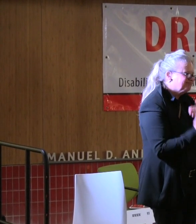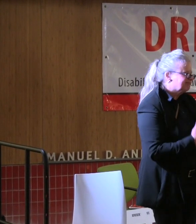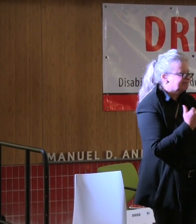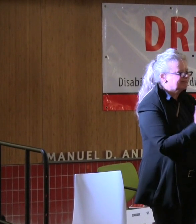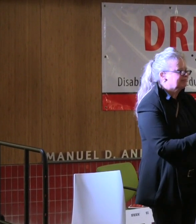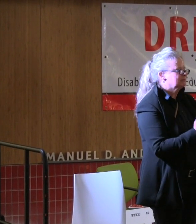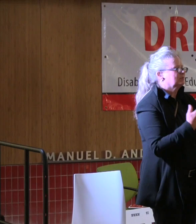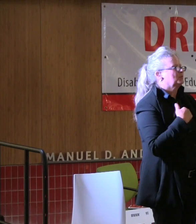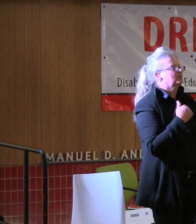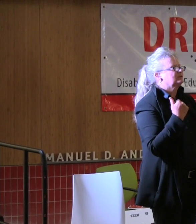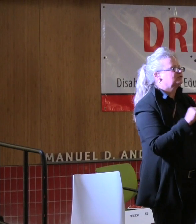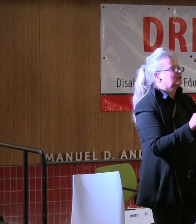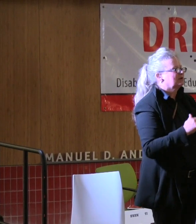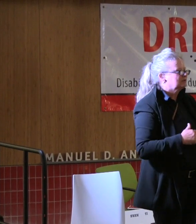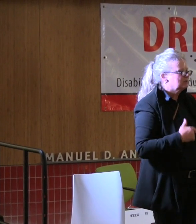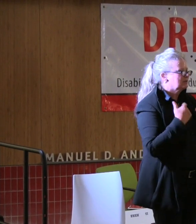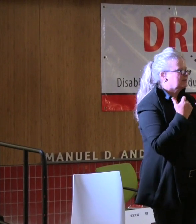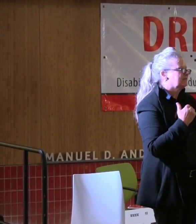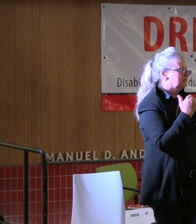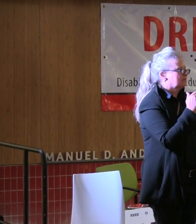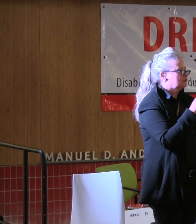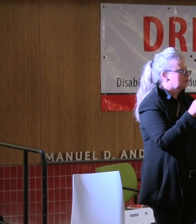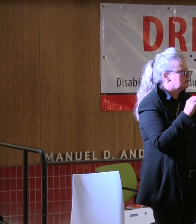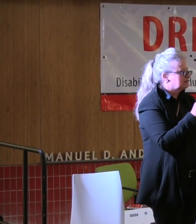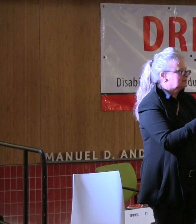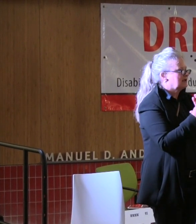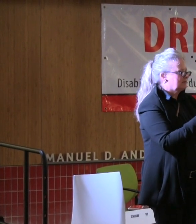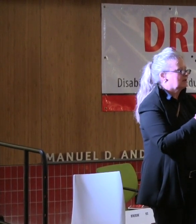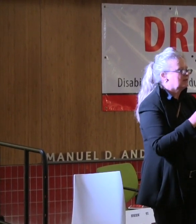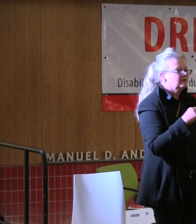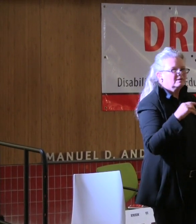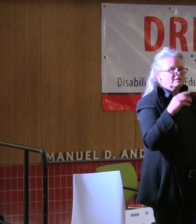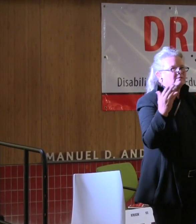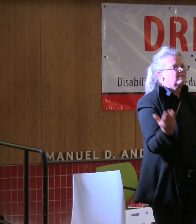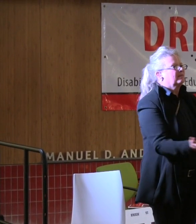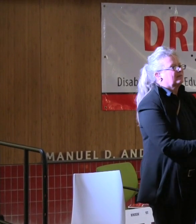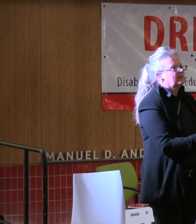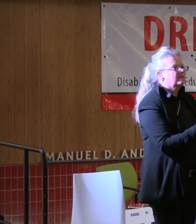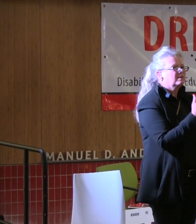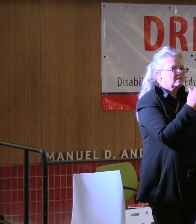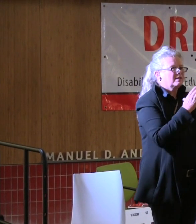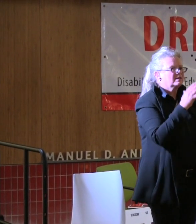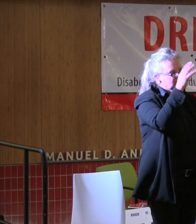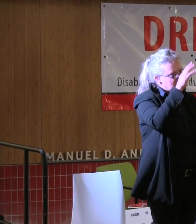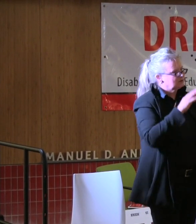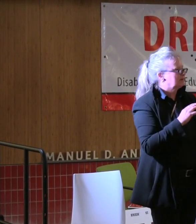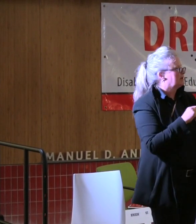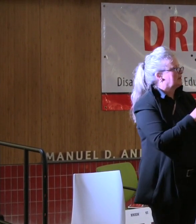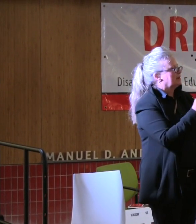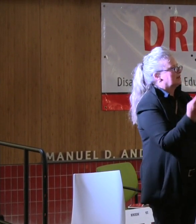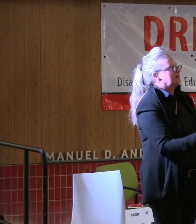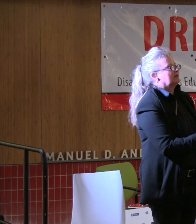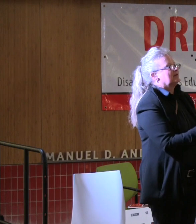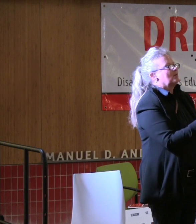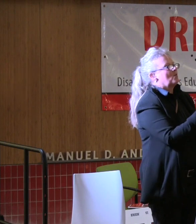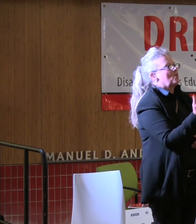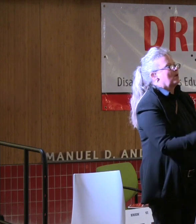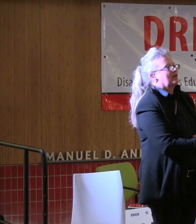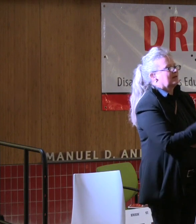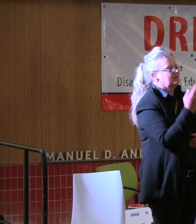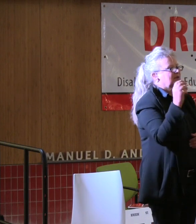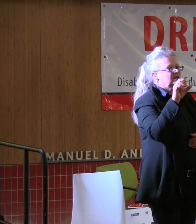to live up to your example. Ladies and gentlemen, a hero of our times, Senator Tom